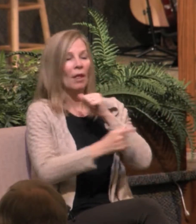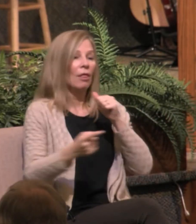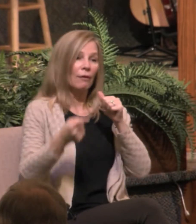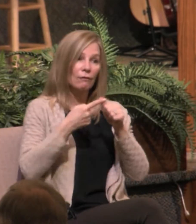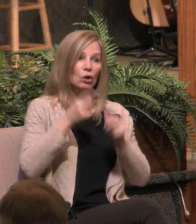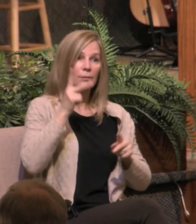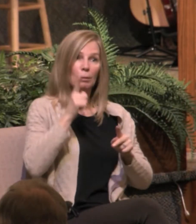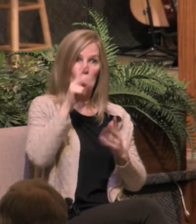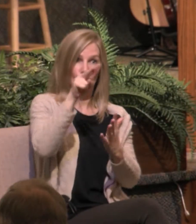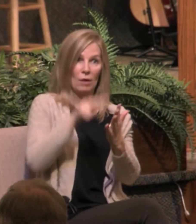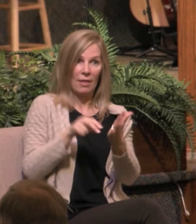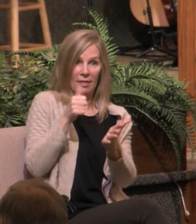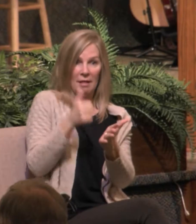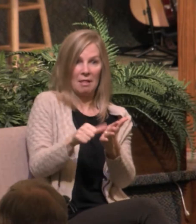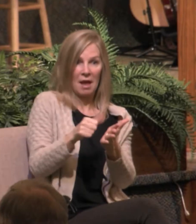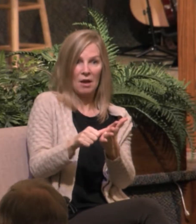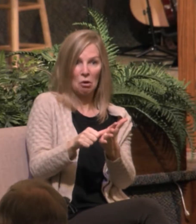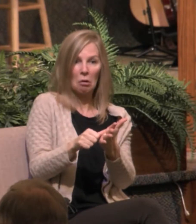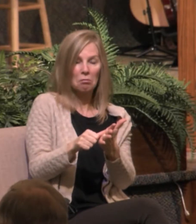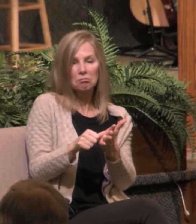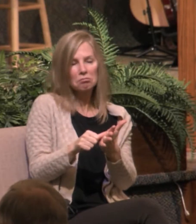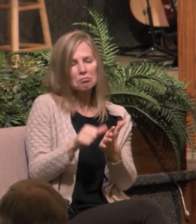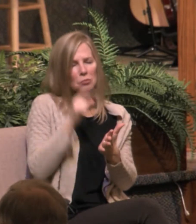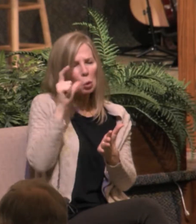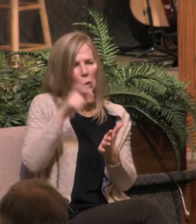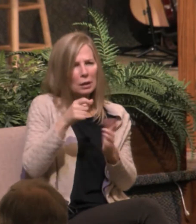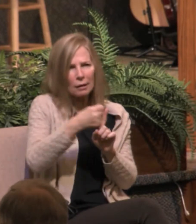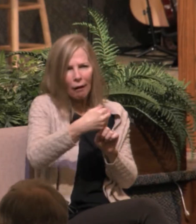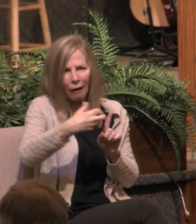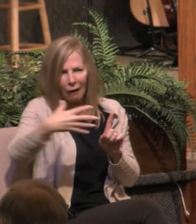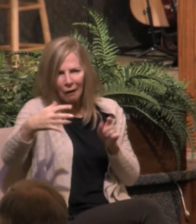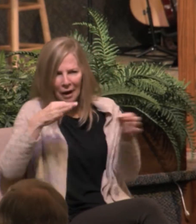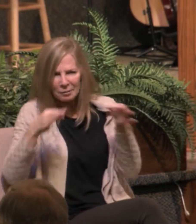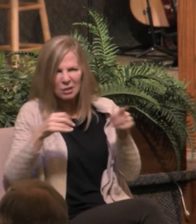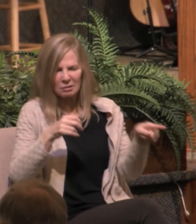explanation of this as we might remove from that so far.